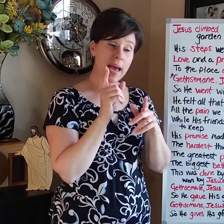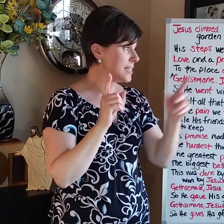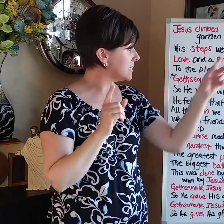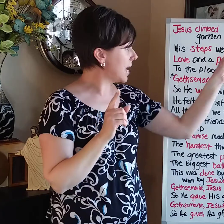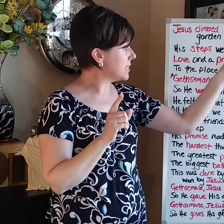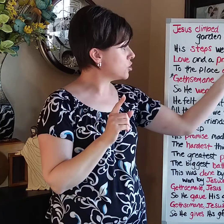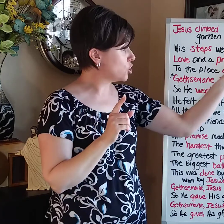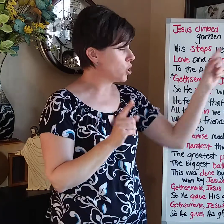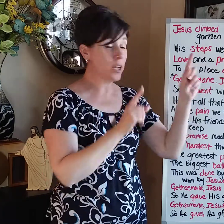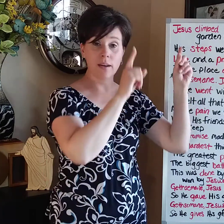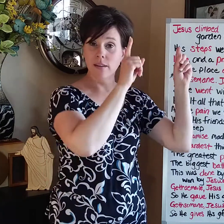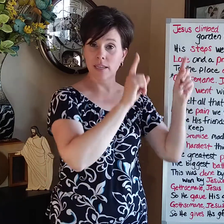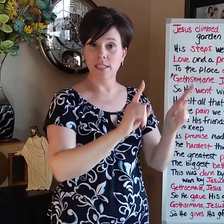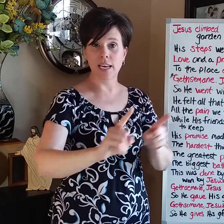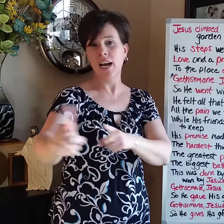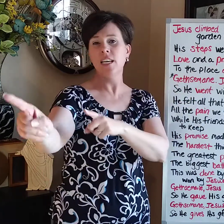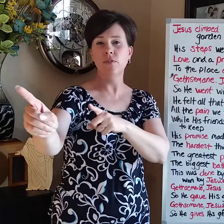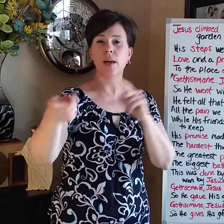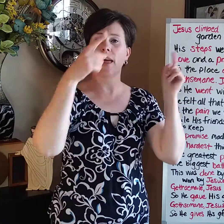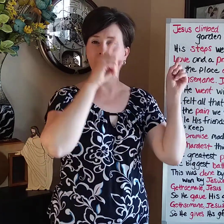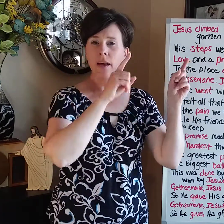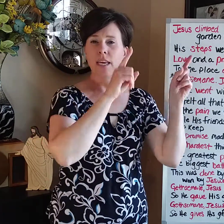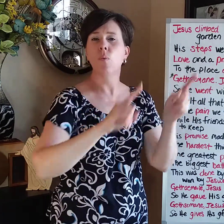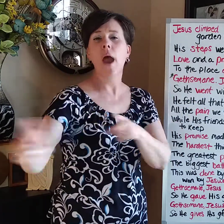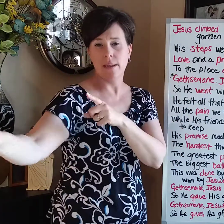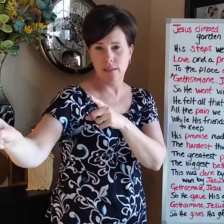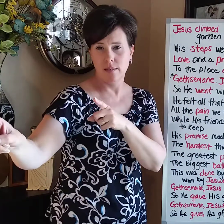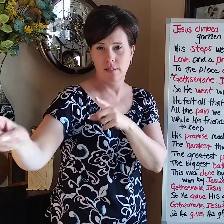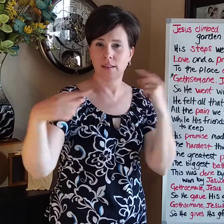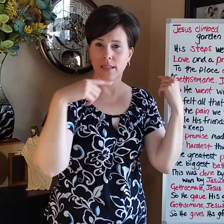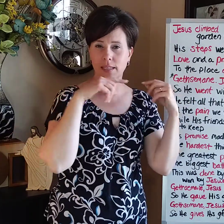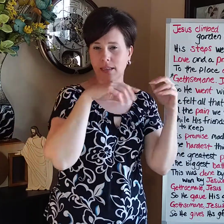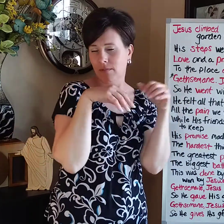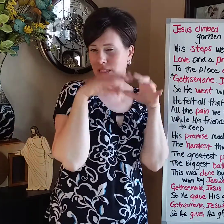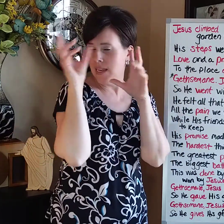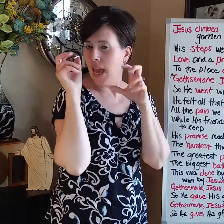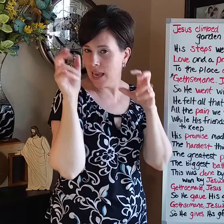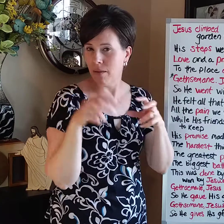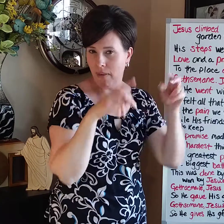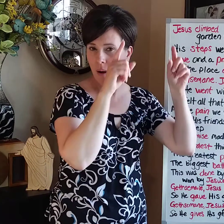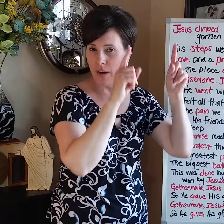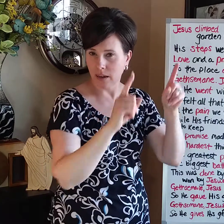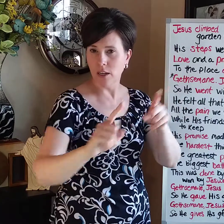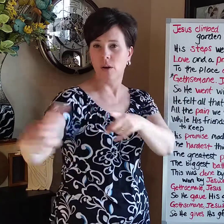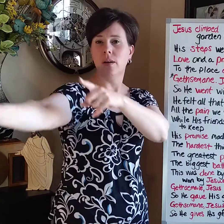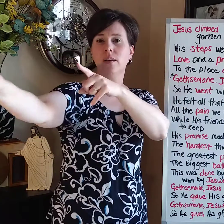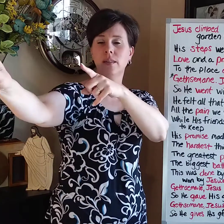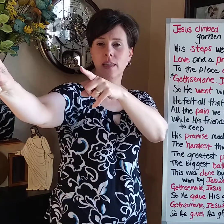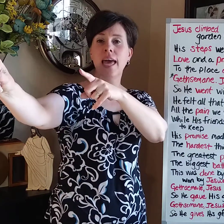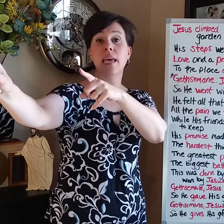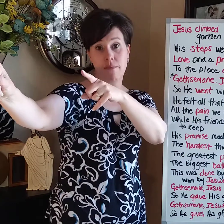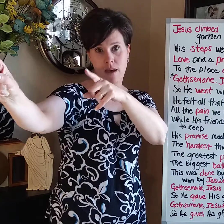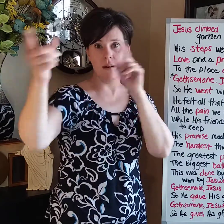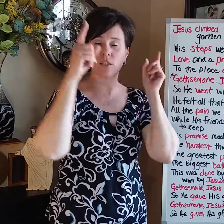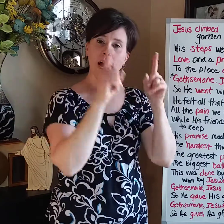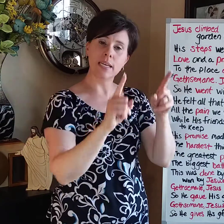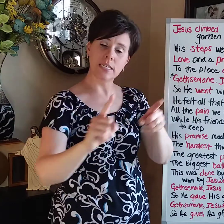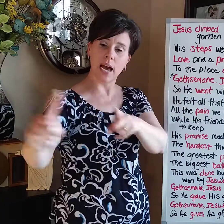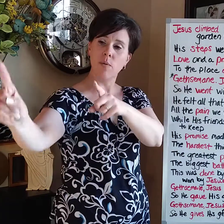I signed took is I kind of went like he went, because it didn't really take him there, but it led him there. So I went